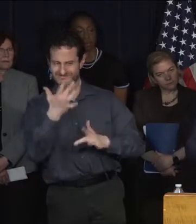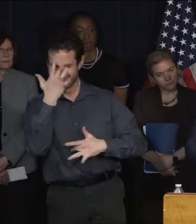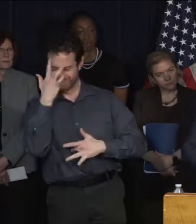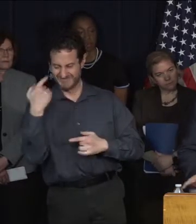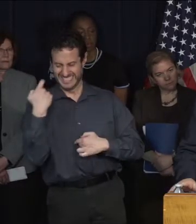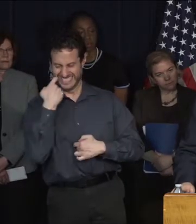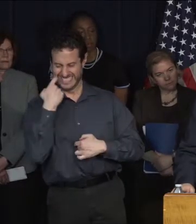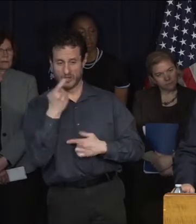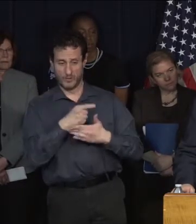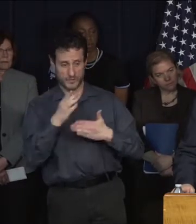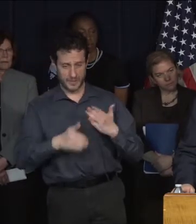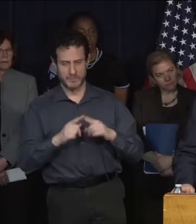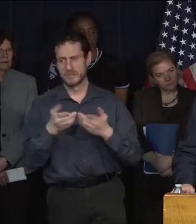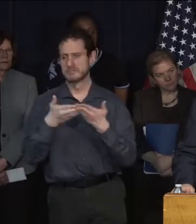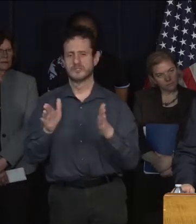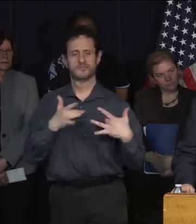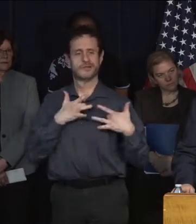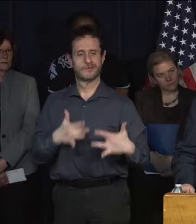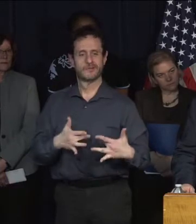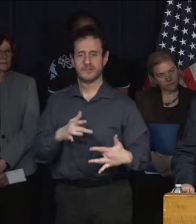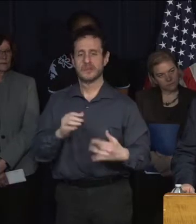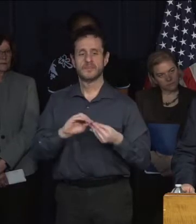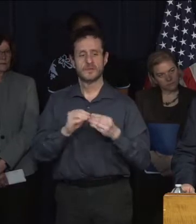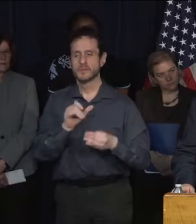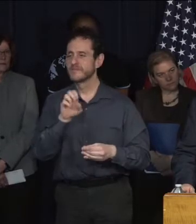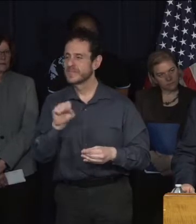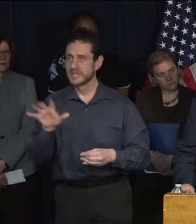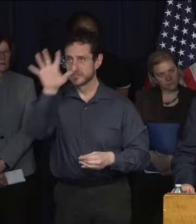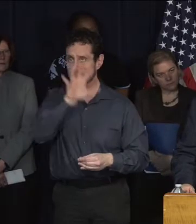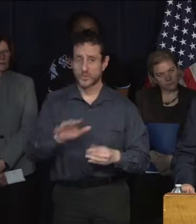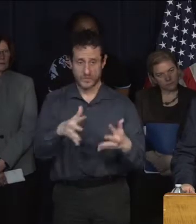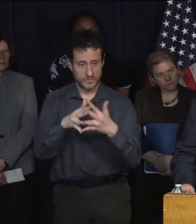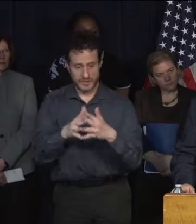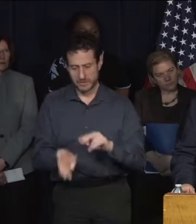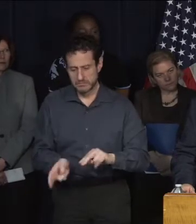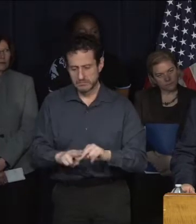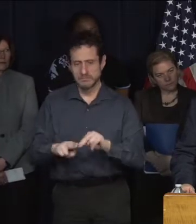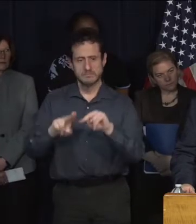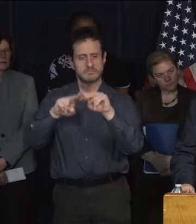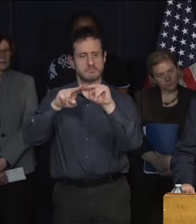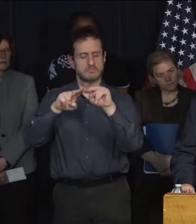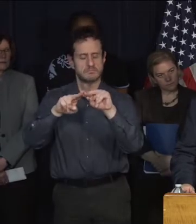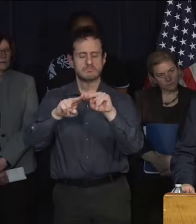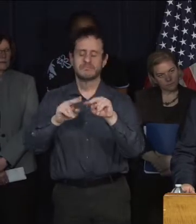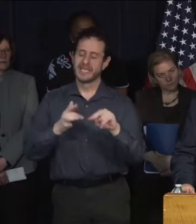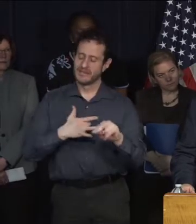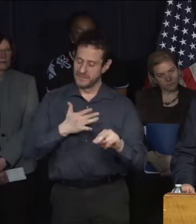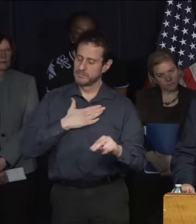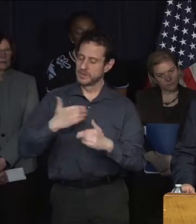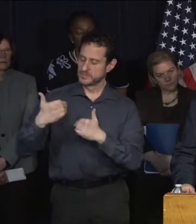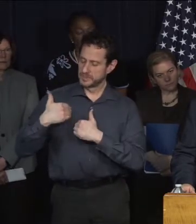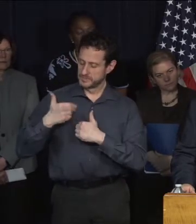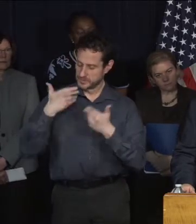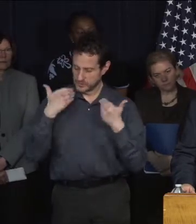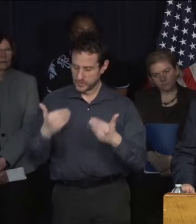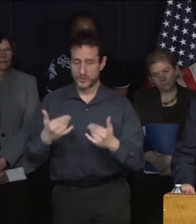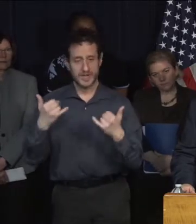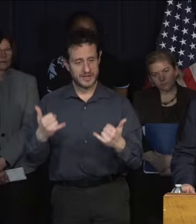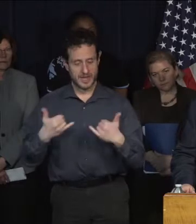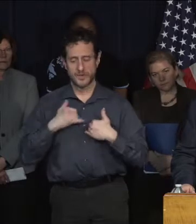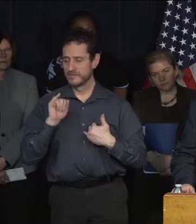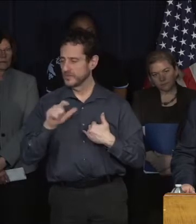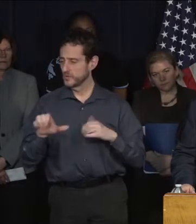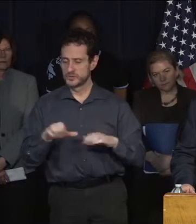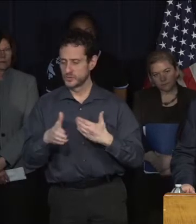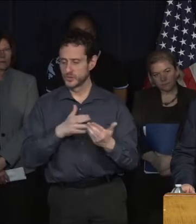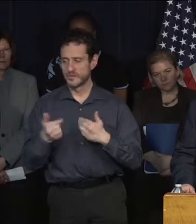trend of cases across the United States, it seemed incumbent upon me to step forward now and have Illinois do everything we